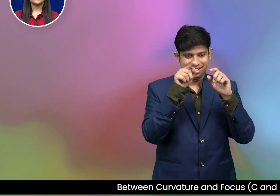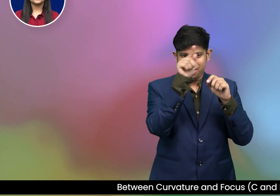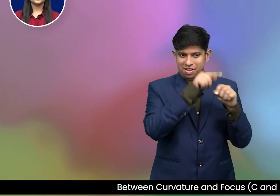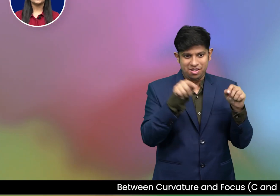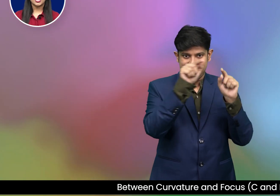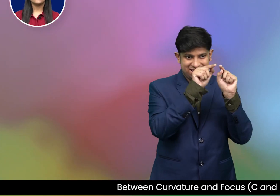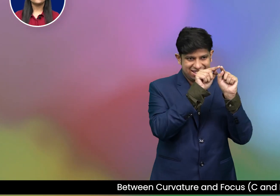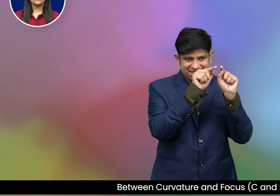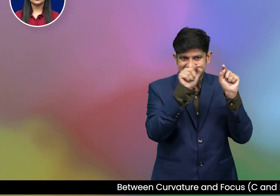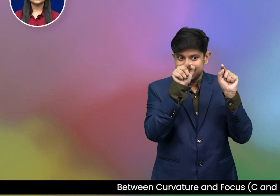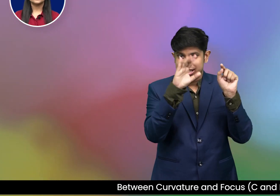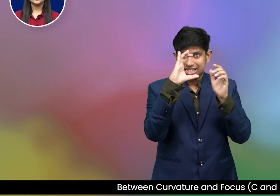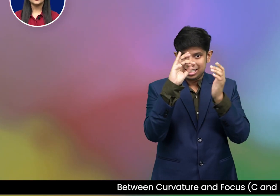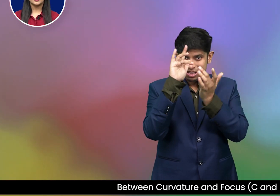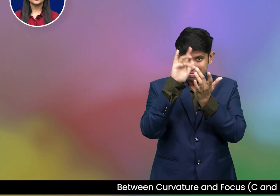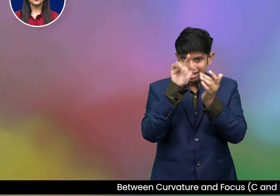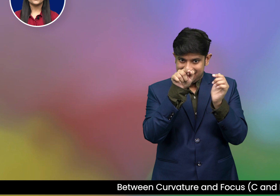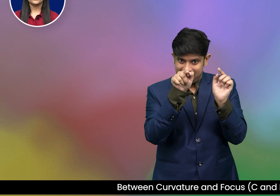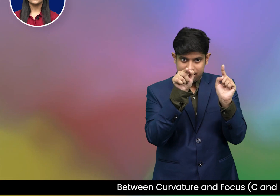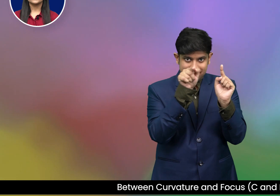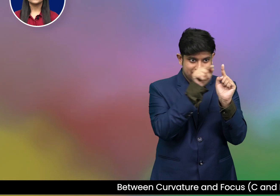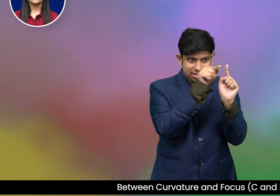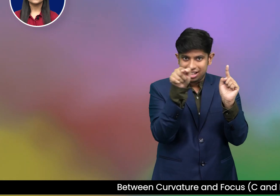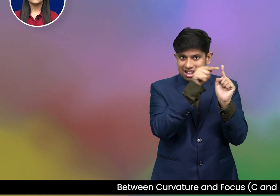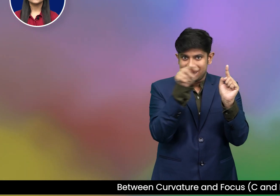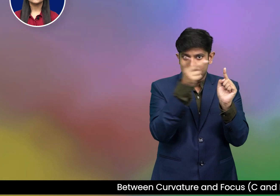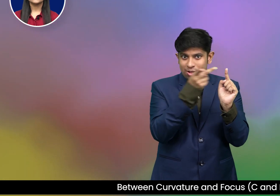between curvature and focus C and F,